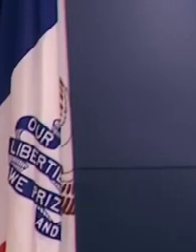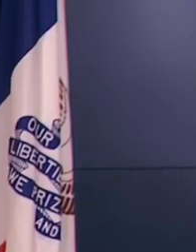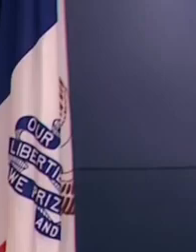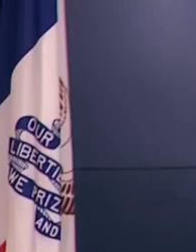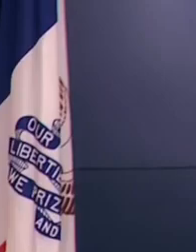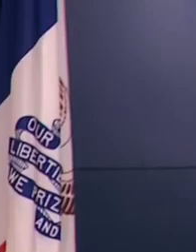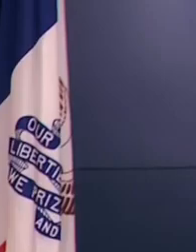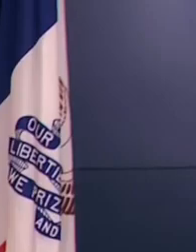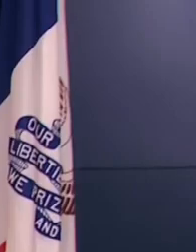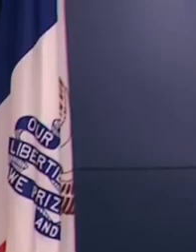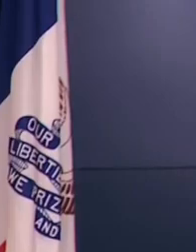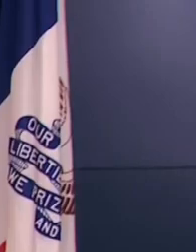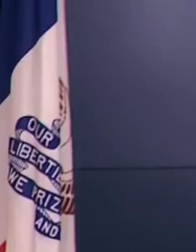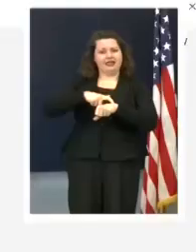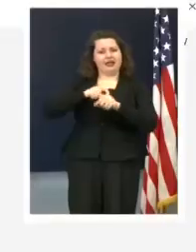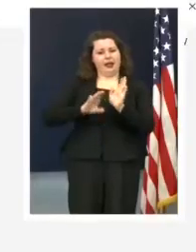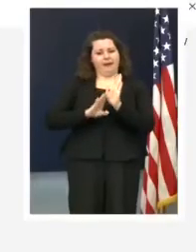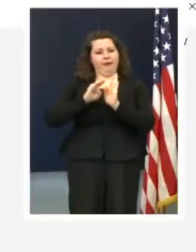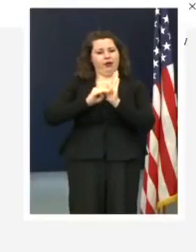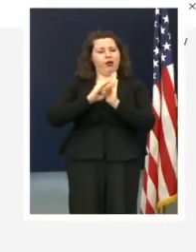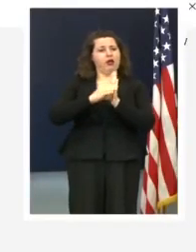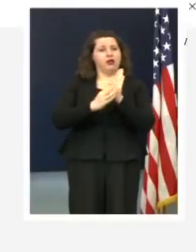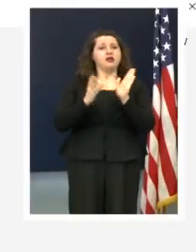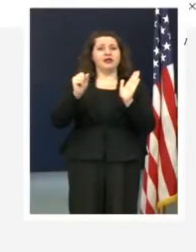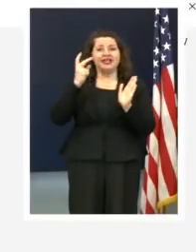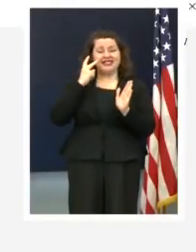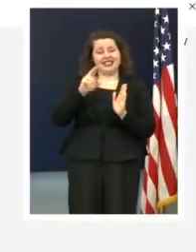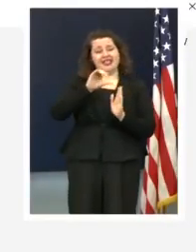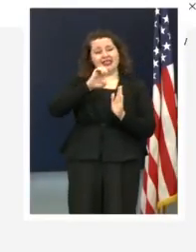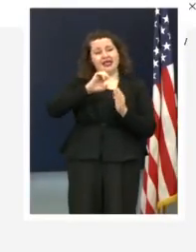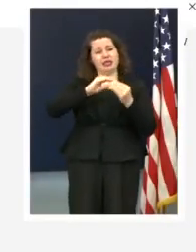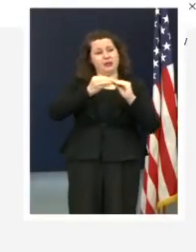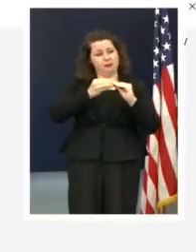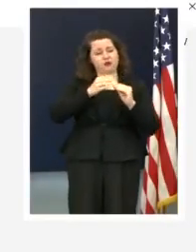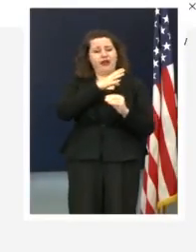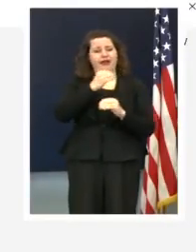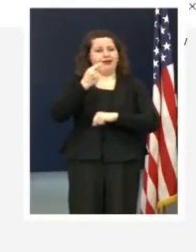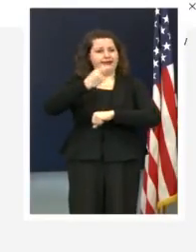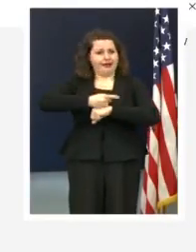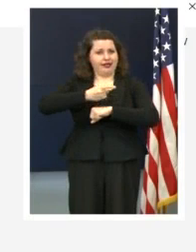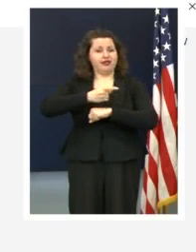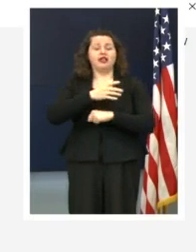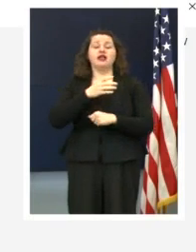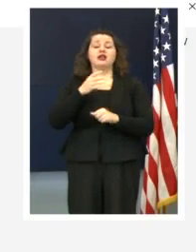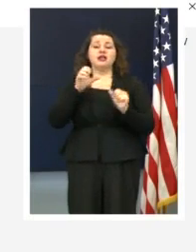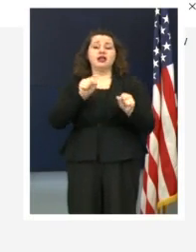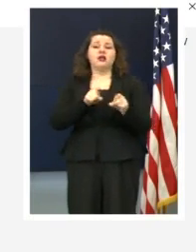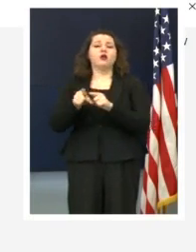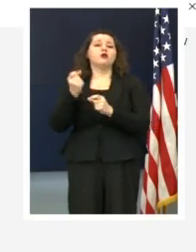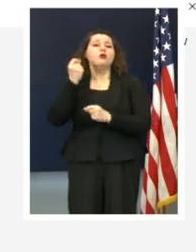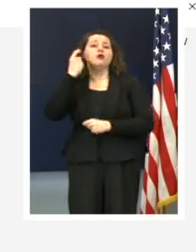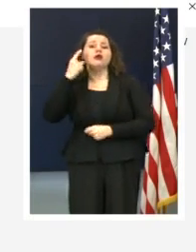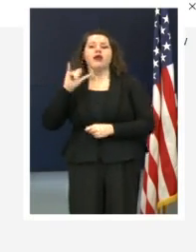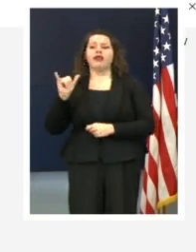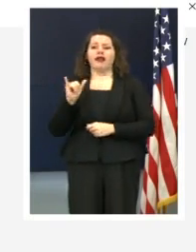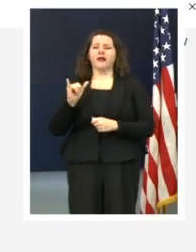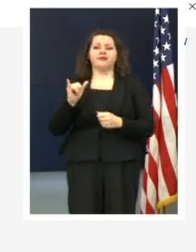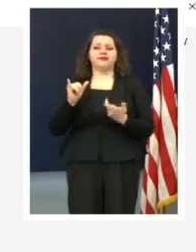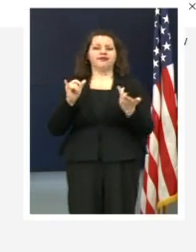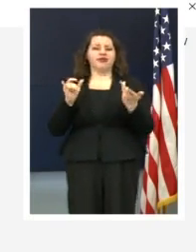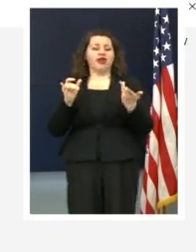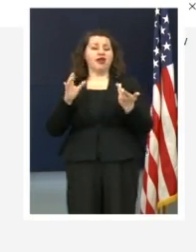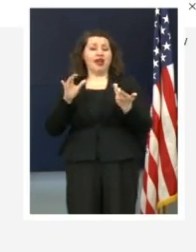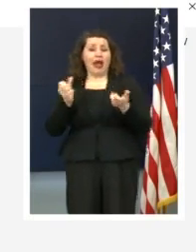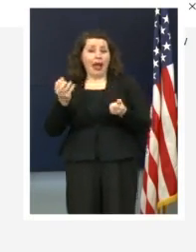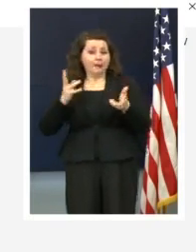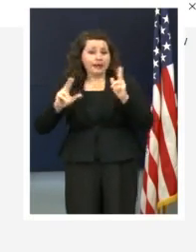see case counts as well as the date on this curve. And then it also helps us understand things like the magnitude of the